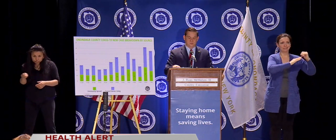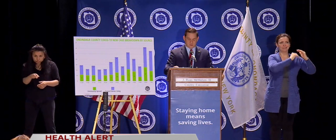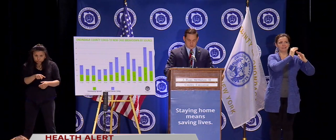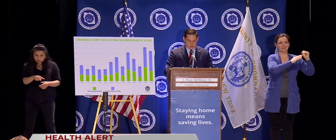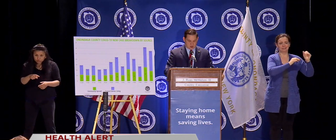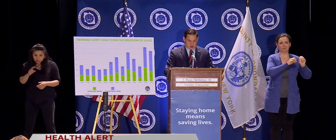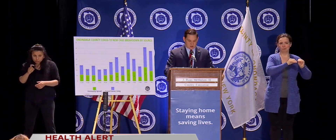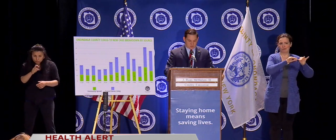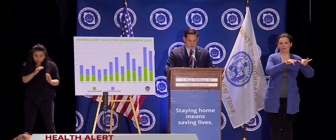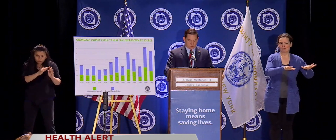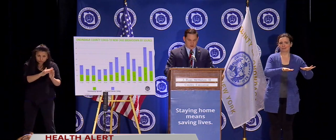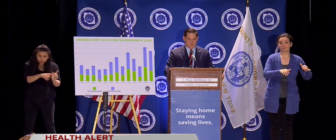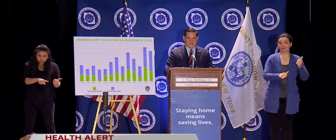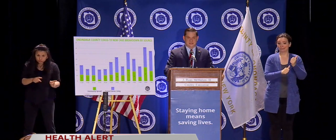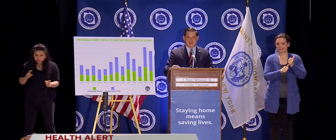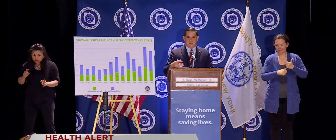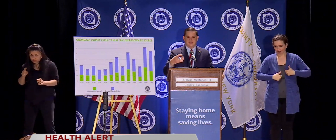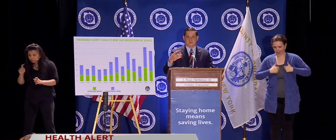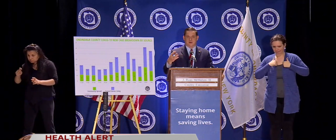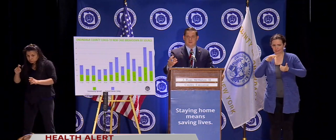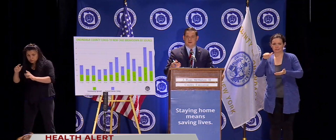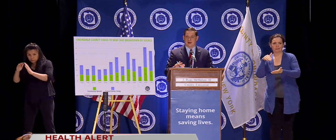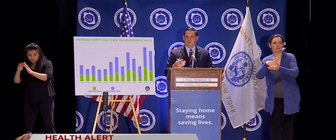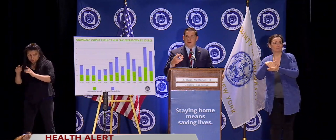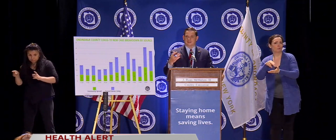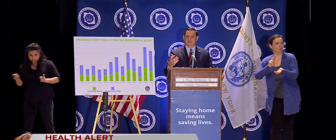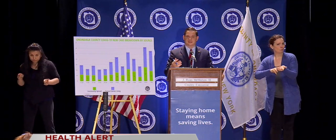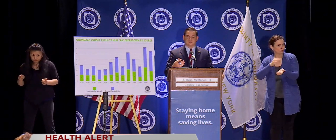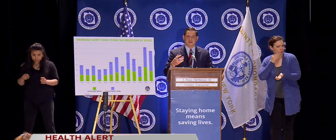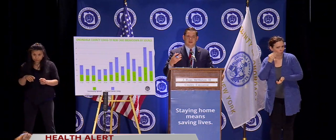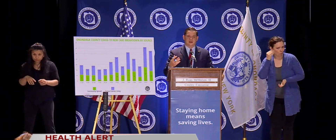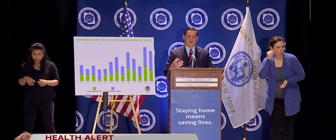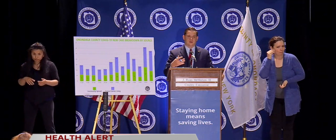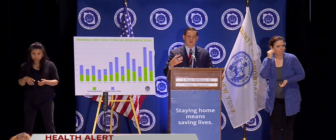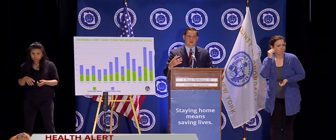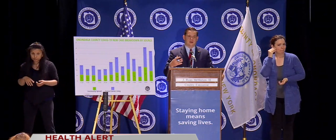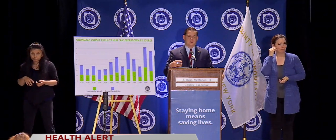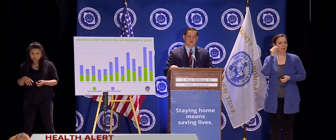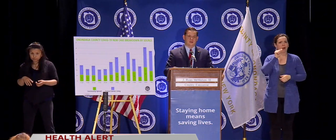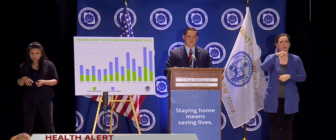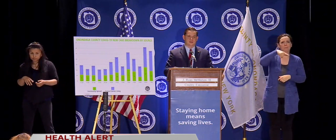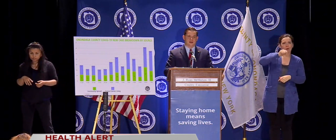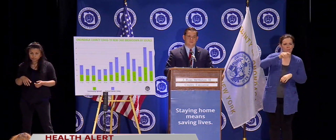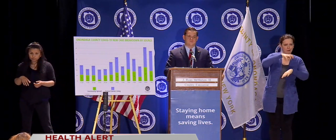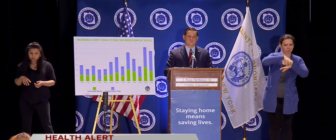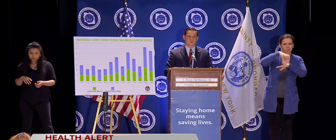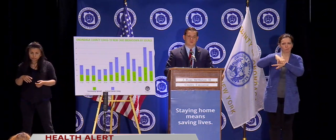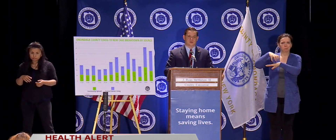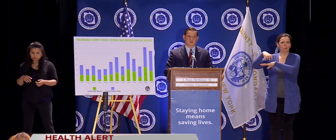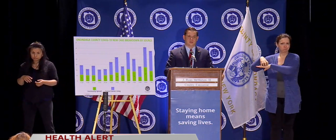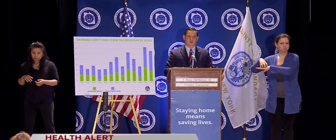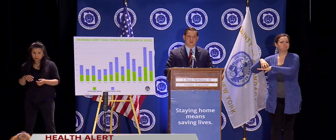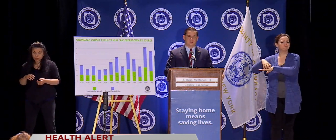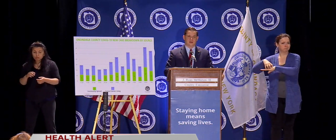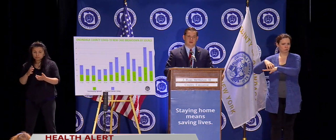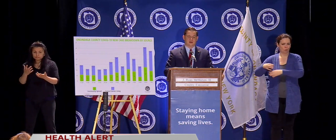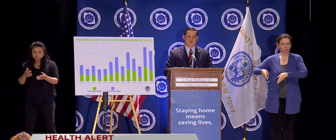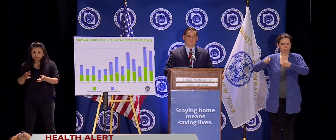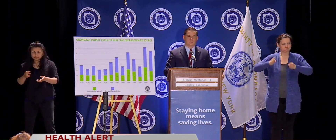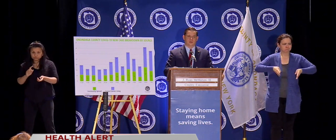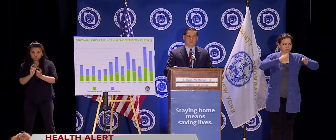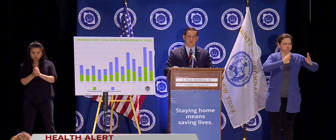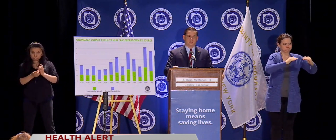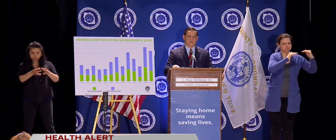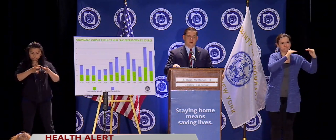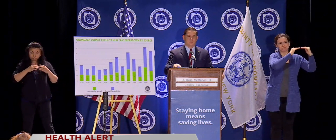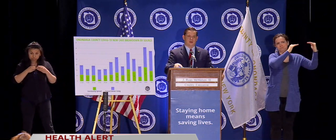homes. We'll probably see that in apartment complexes and other areas. Certainly,